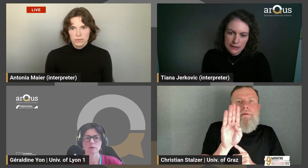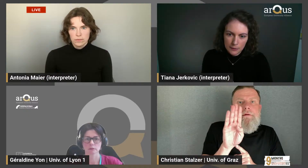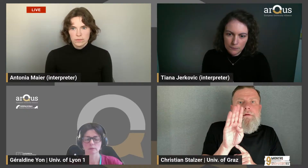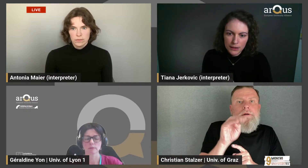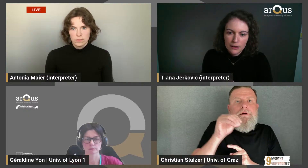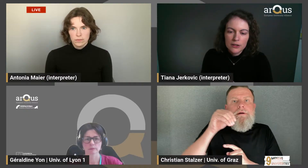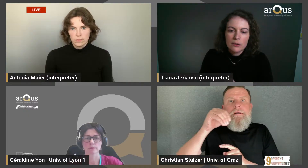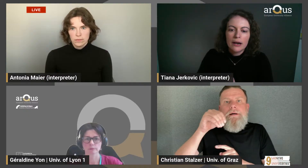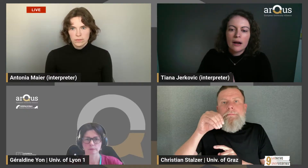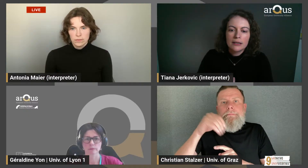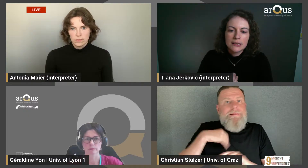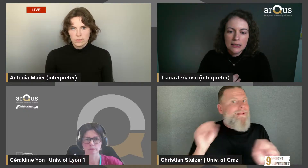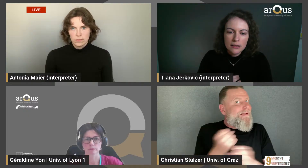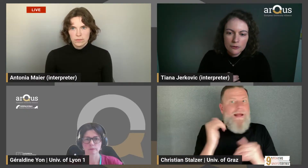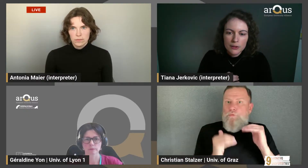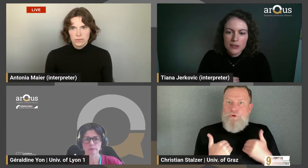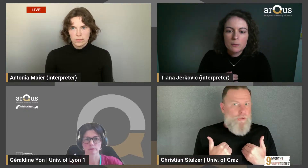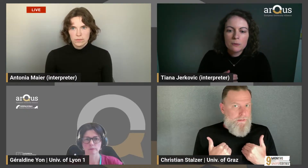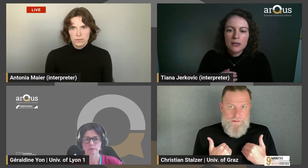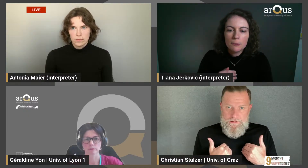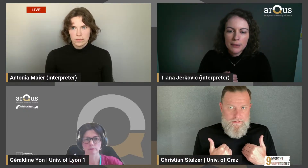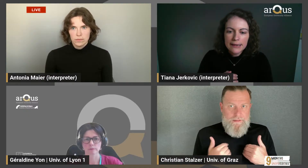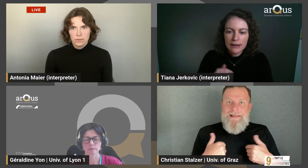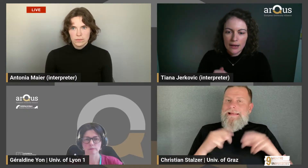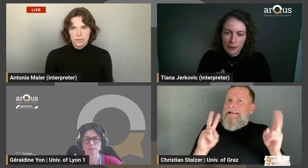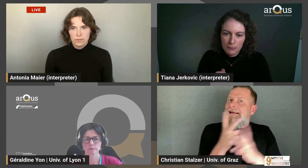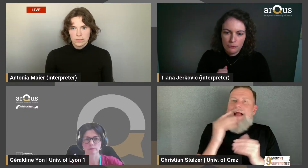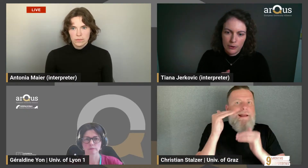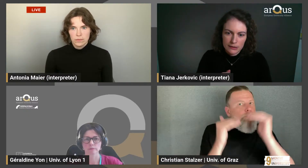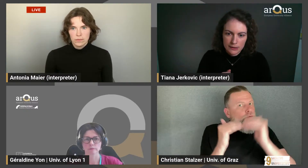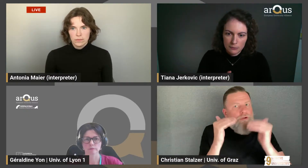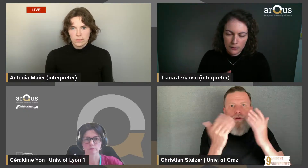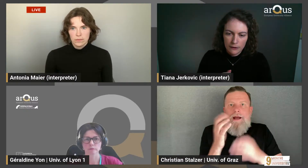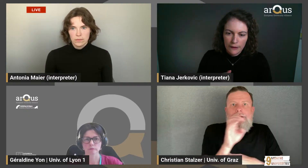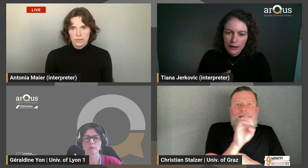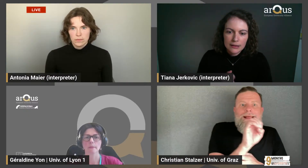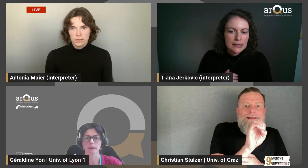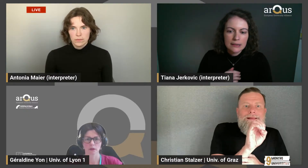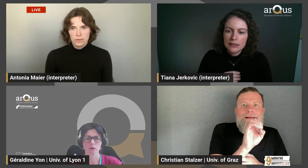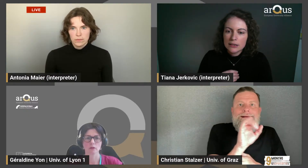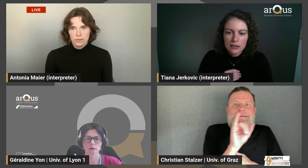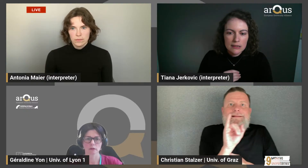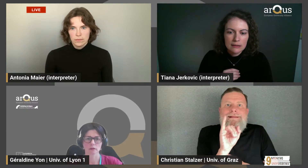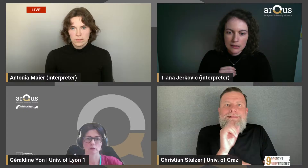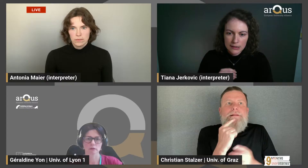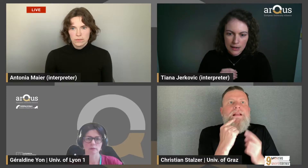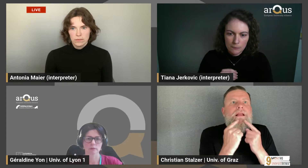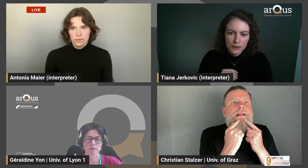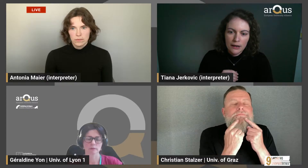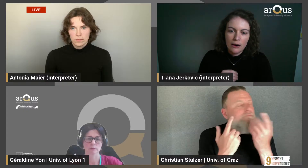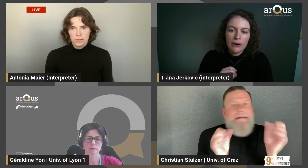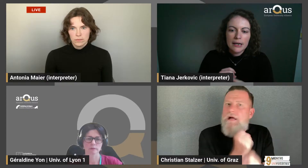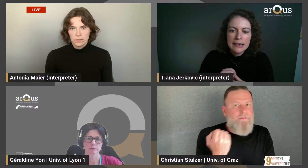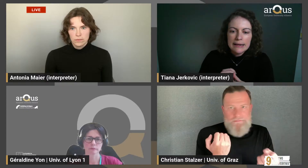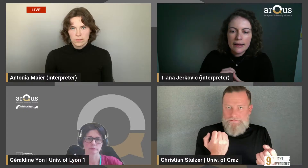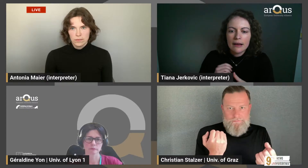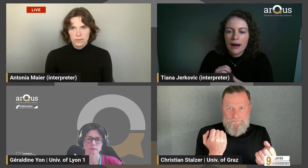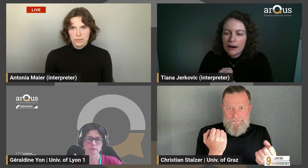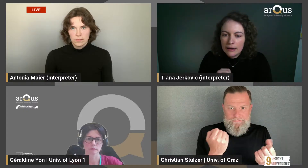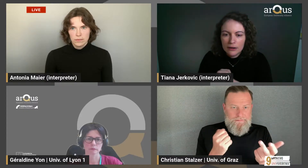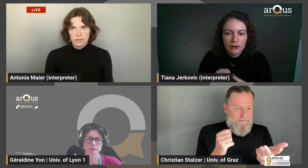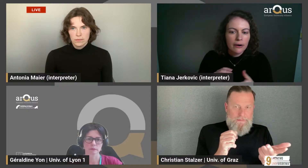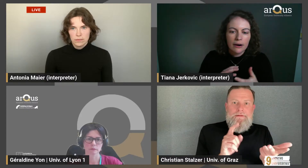is the same. So I can't see the differences between B and M, for example. It's just the same, or E